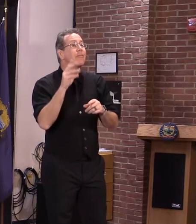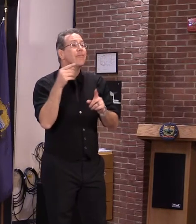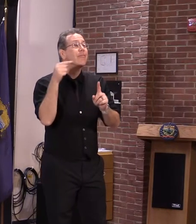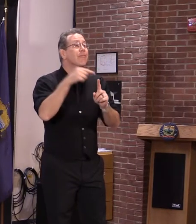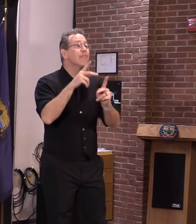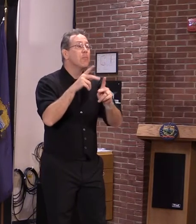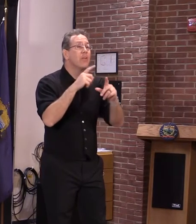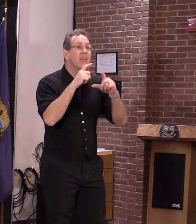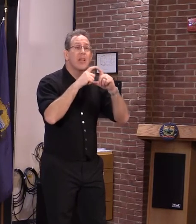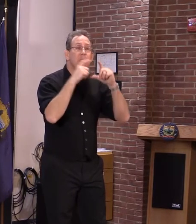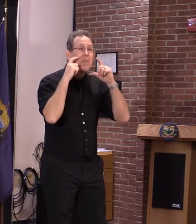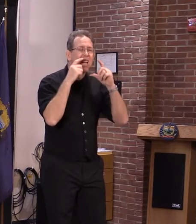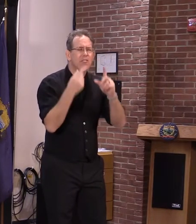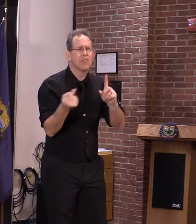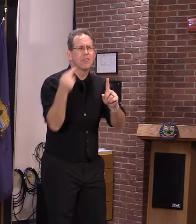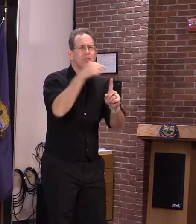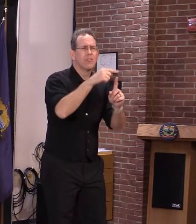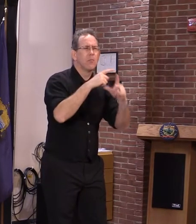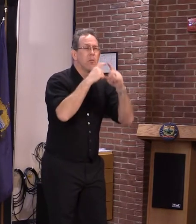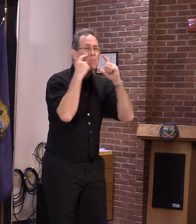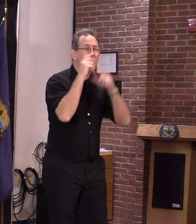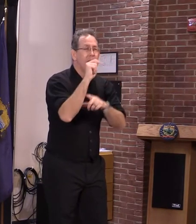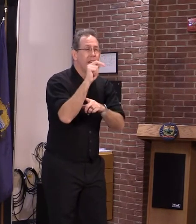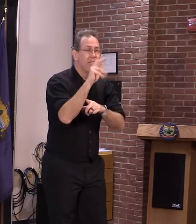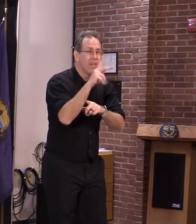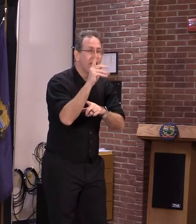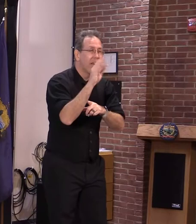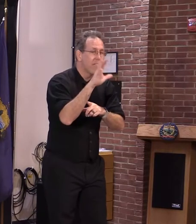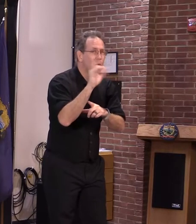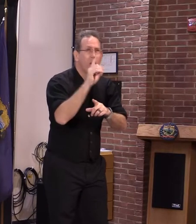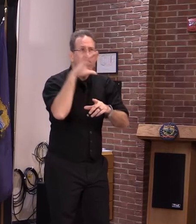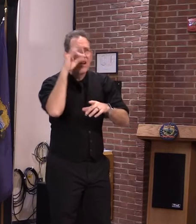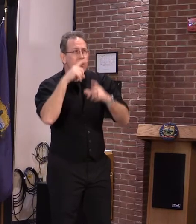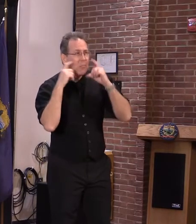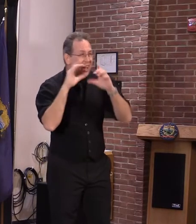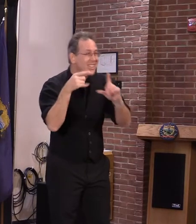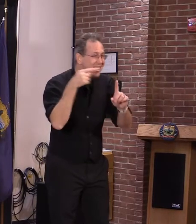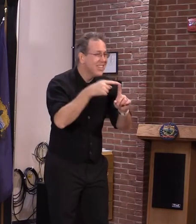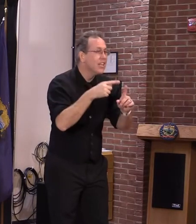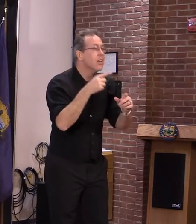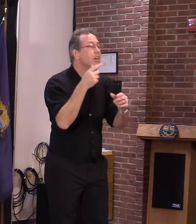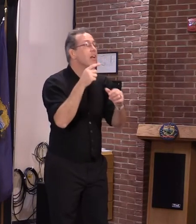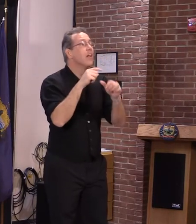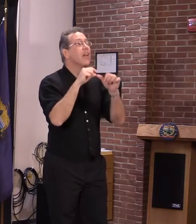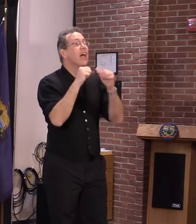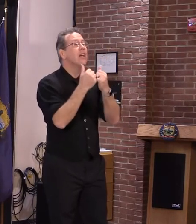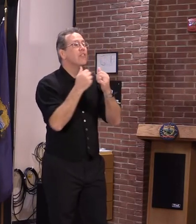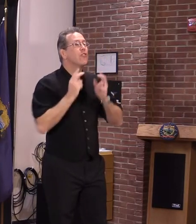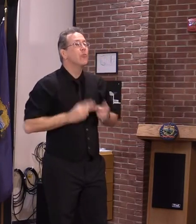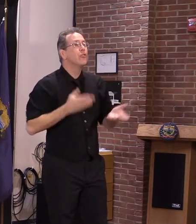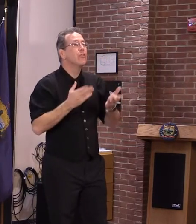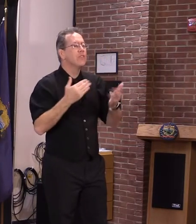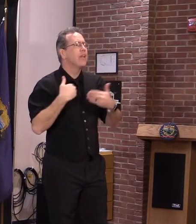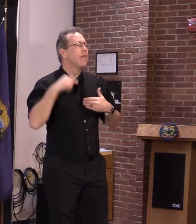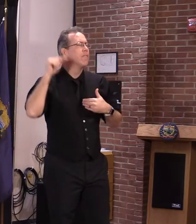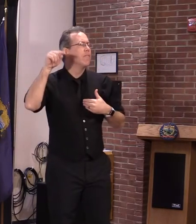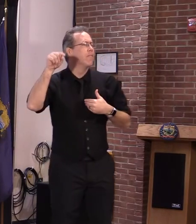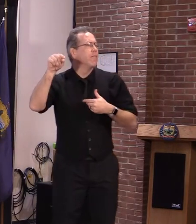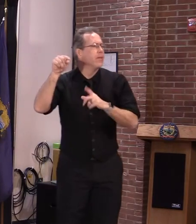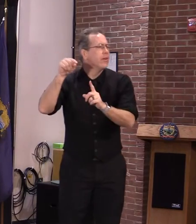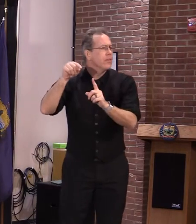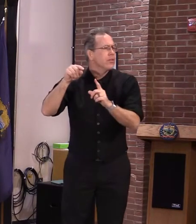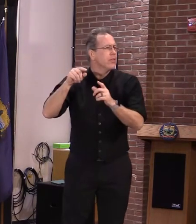is through the Agency of Human Services field offices, who are also doing distribution to community service agencies in their